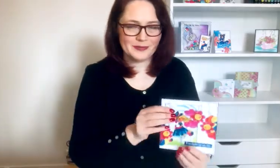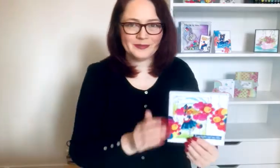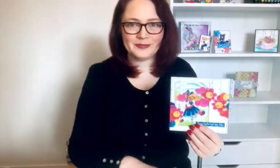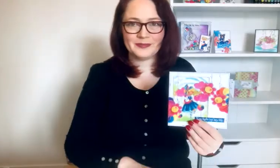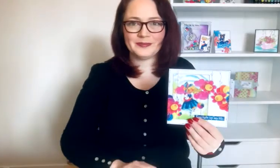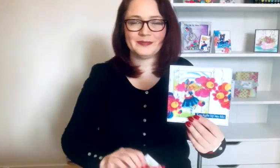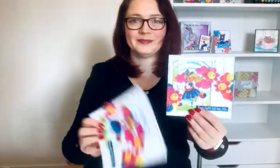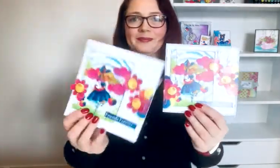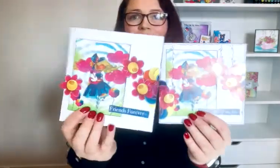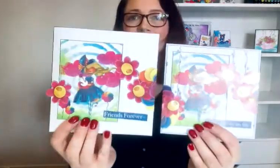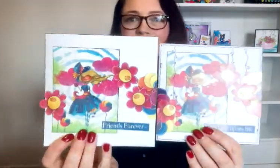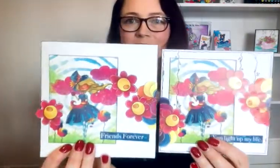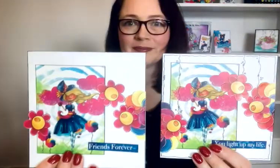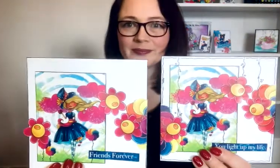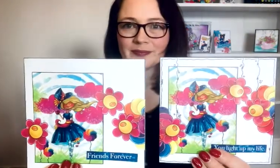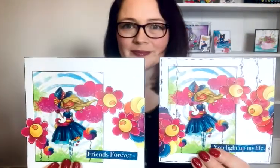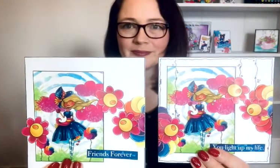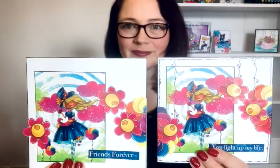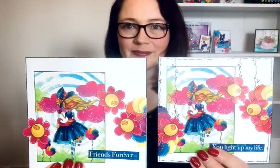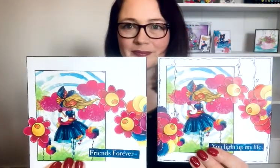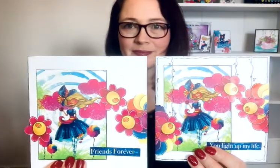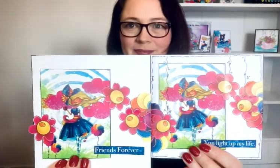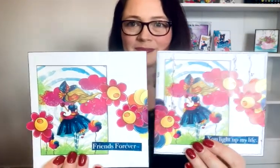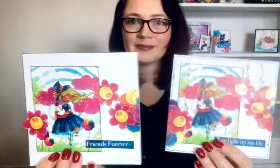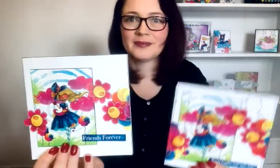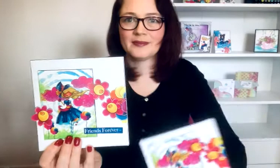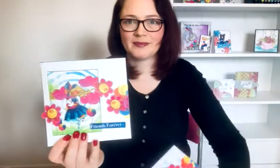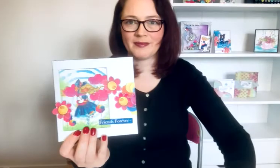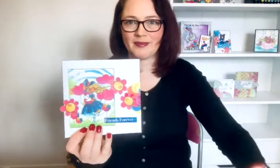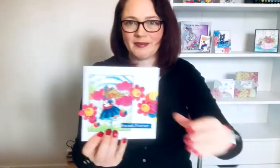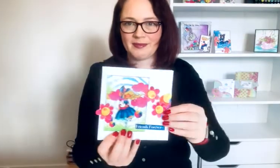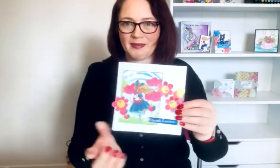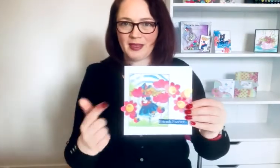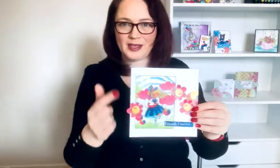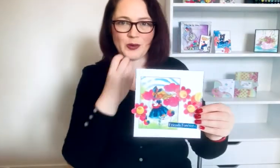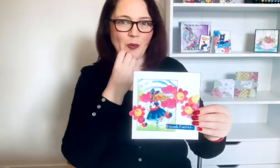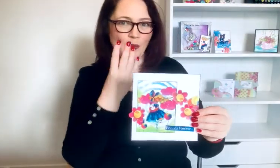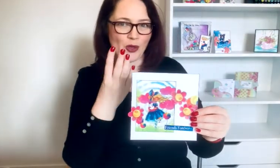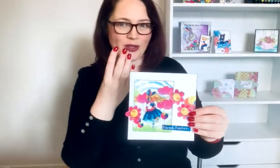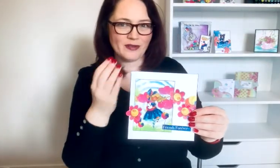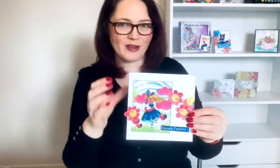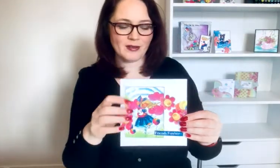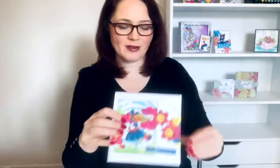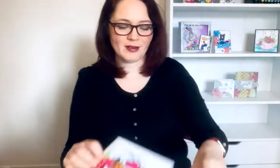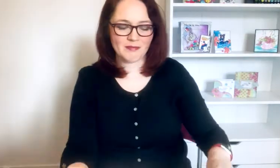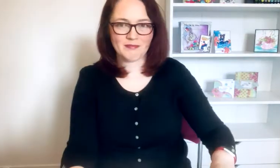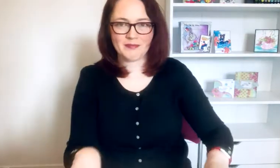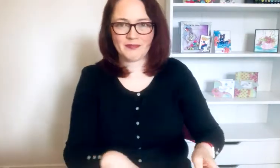good. I'll just show you the two side by side. So this one without the doodling, it does look